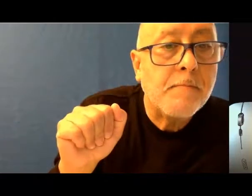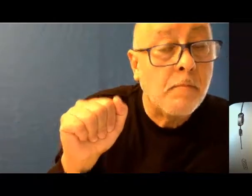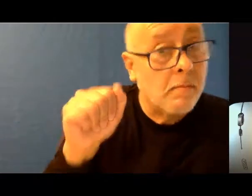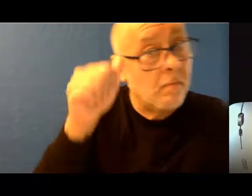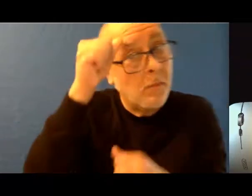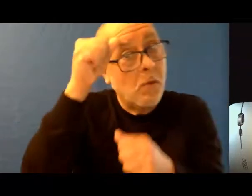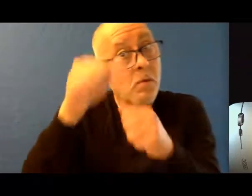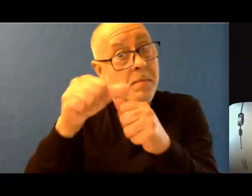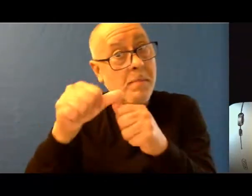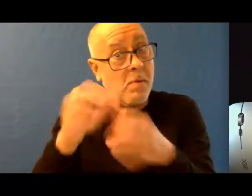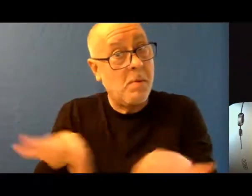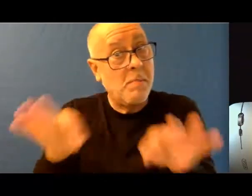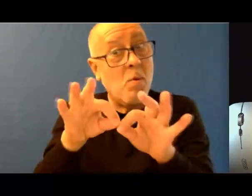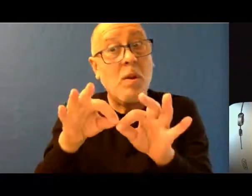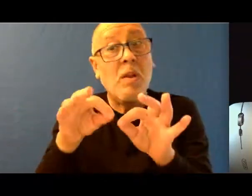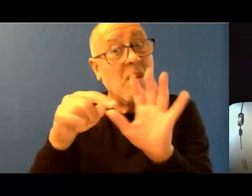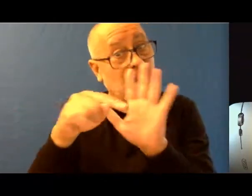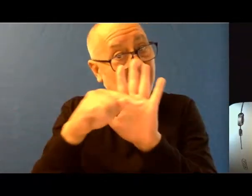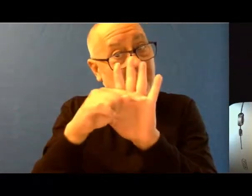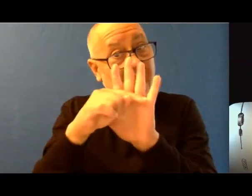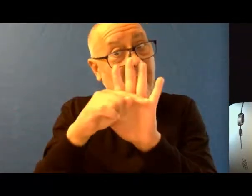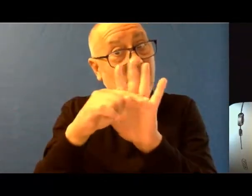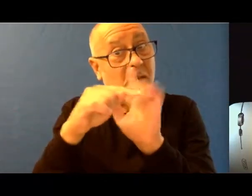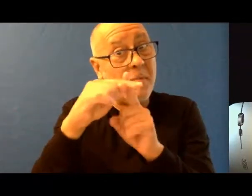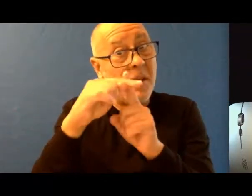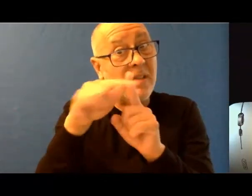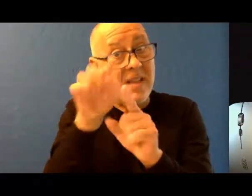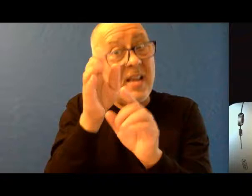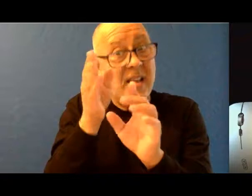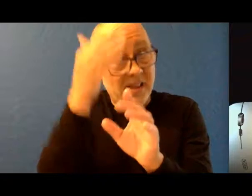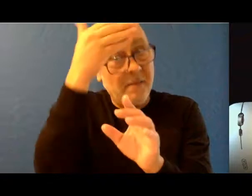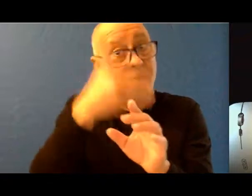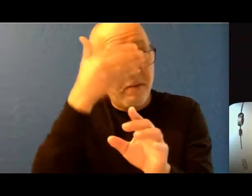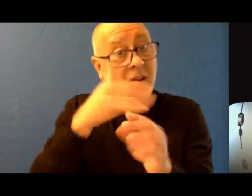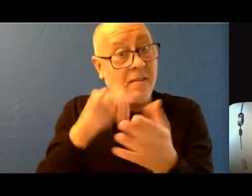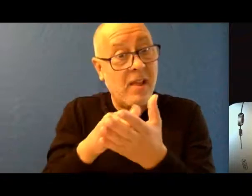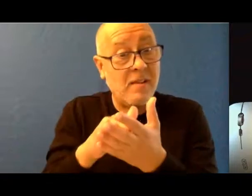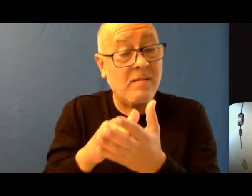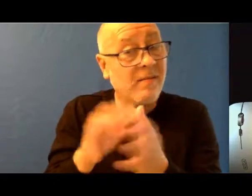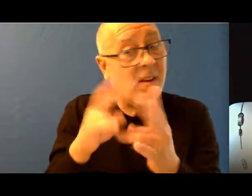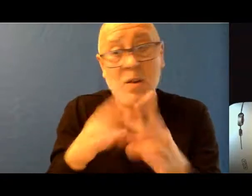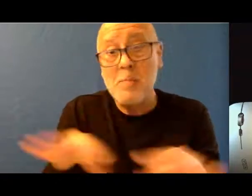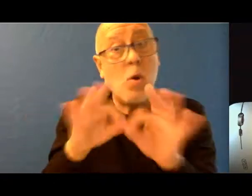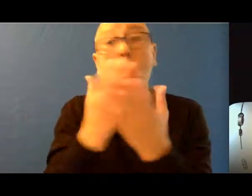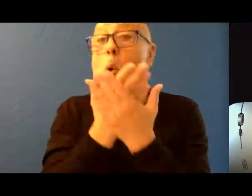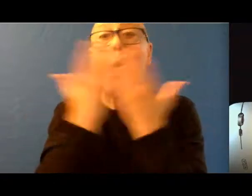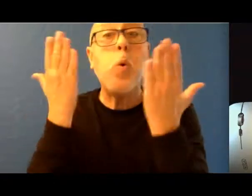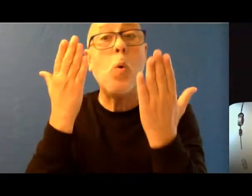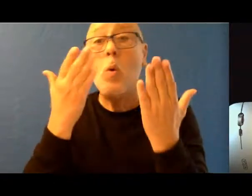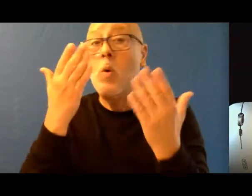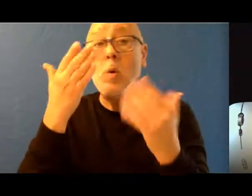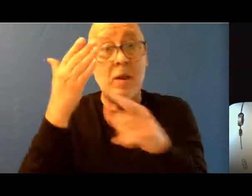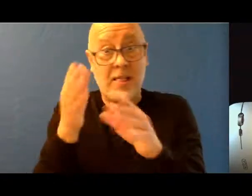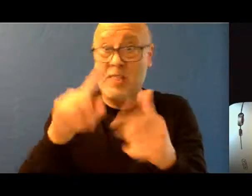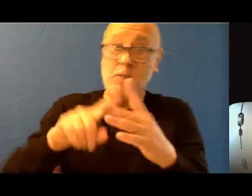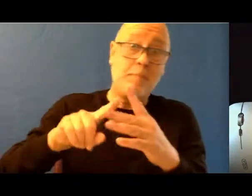Remember how important it is to circle that sign in front of it. If there isn't a sign in front of it like this